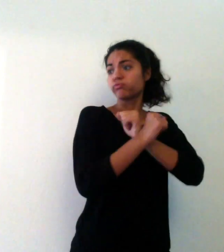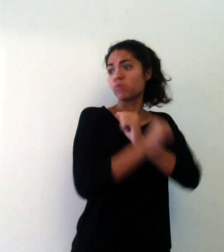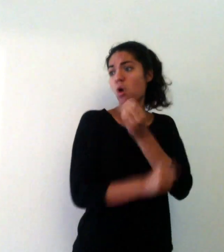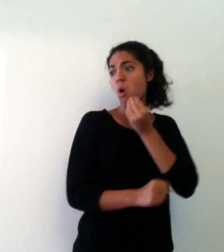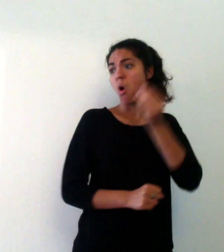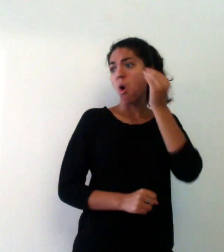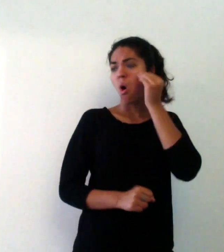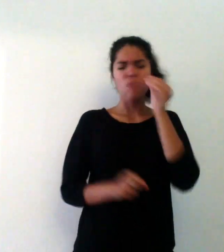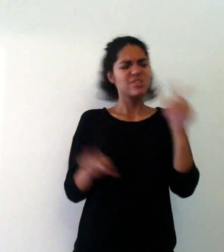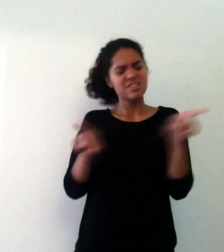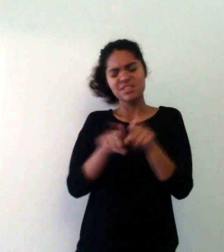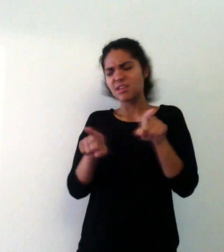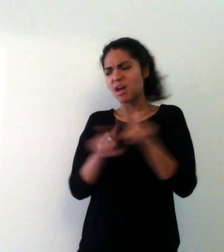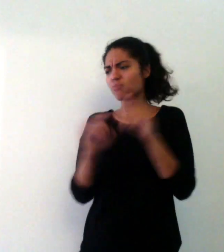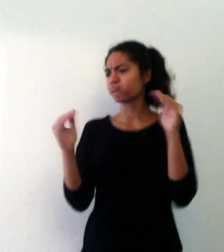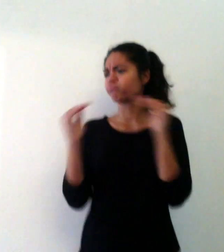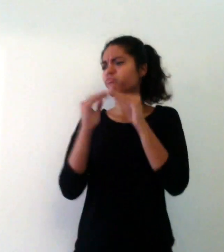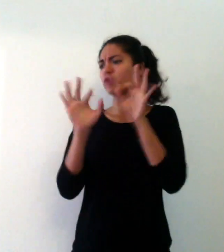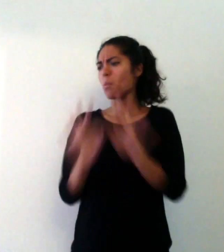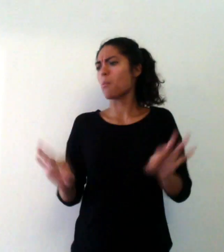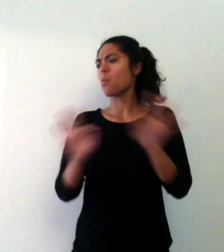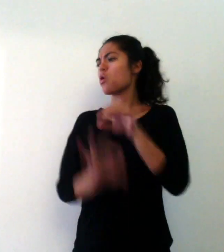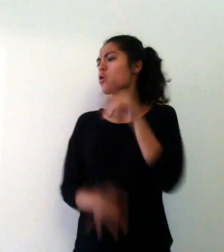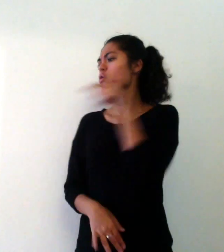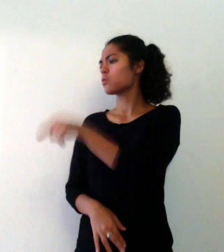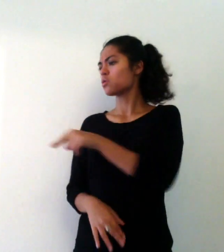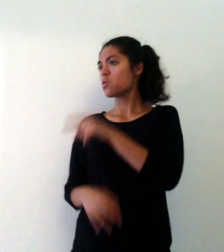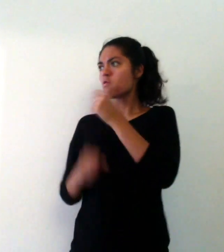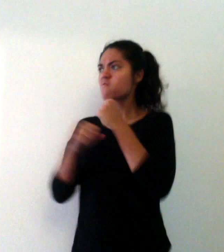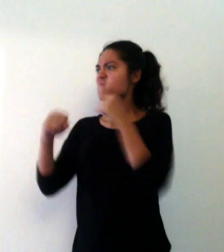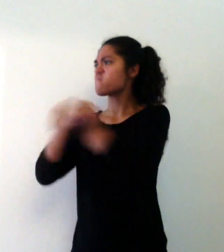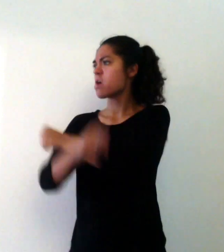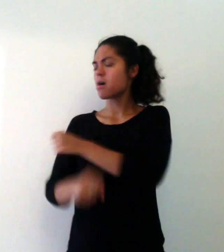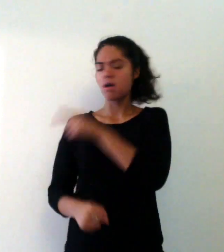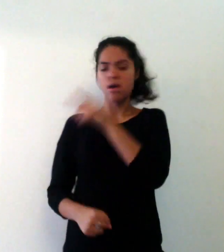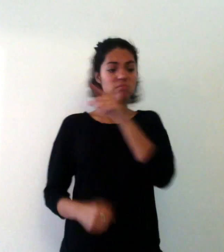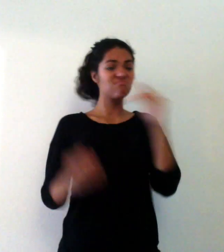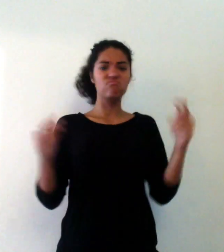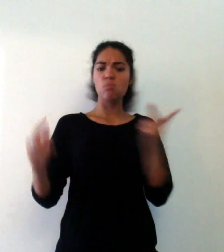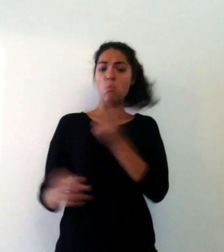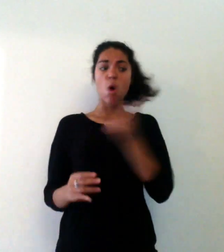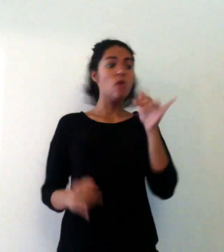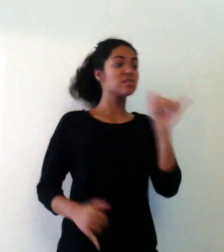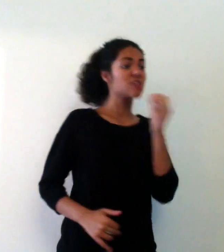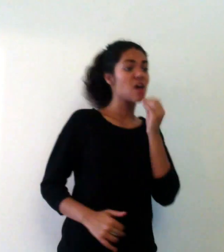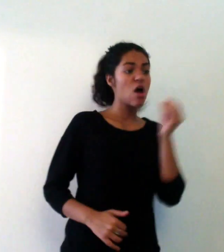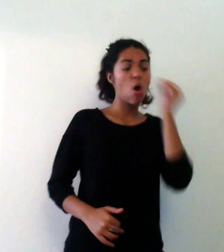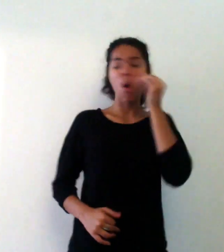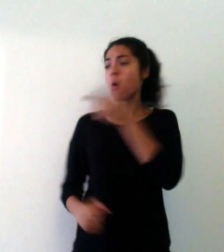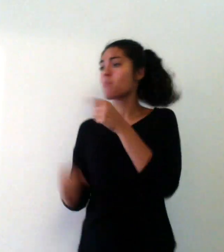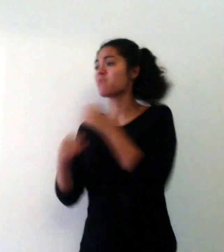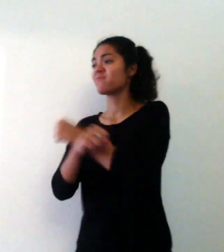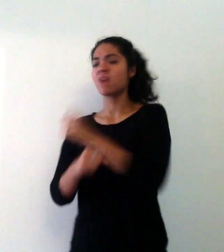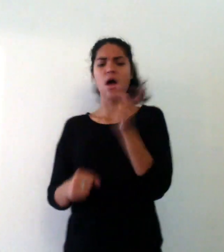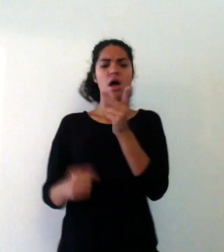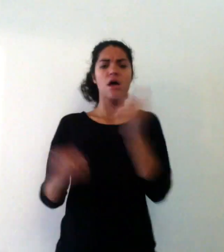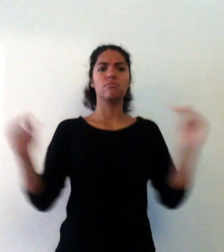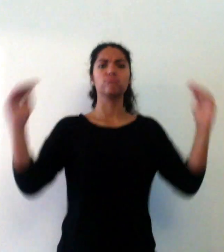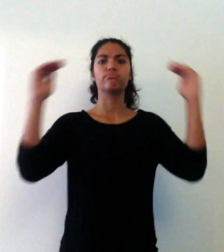the supplies are equally meriting of you who were in the front lines." And the Bible says from that day until this, he made that